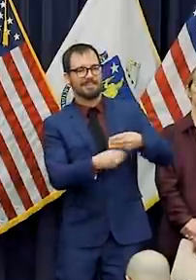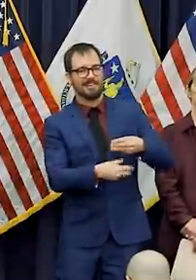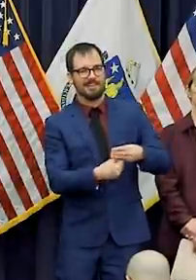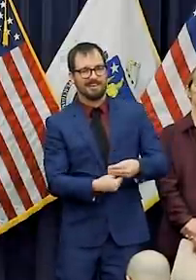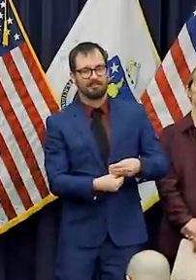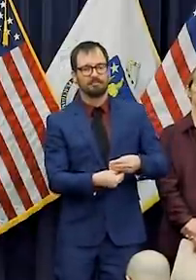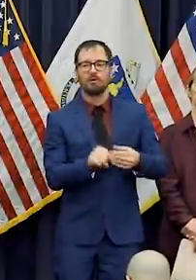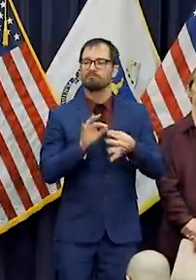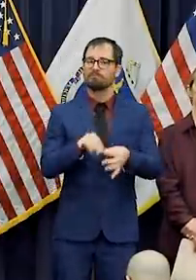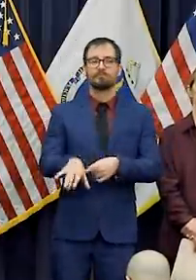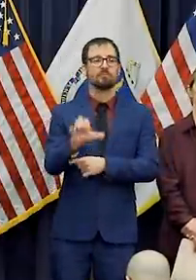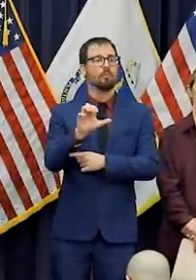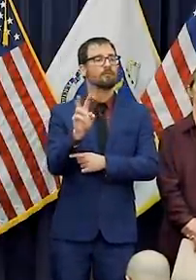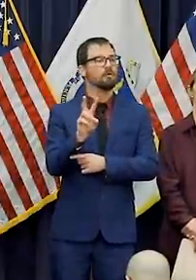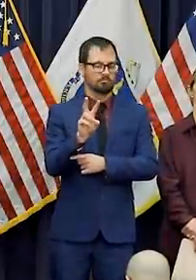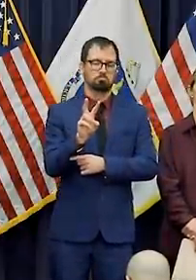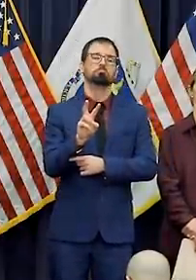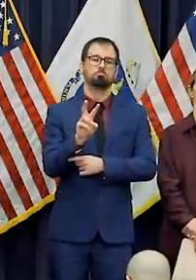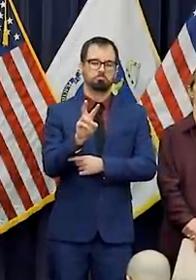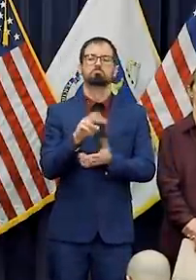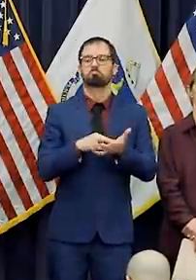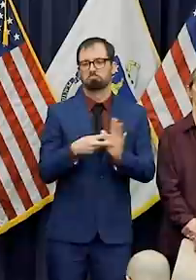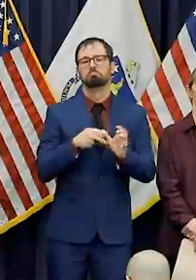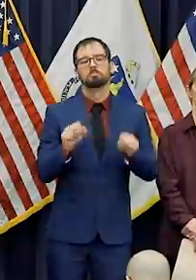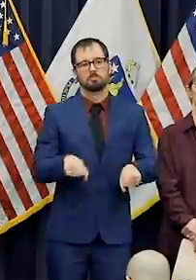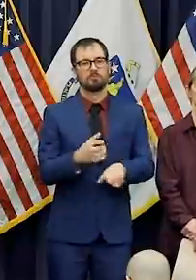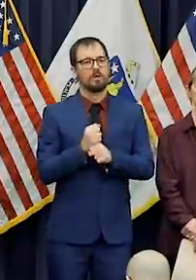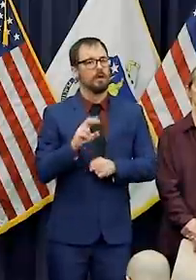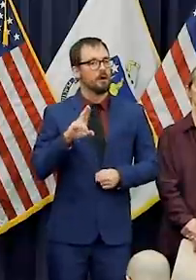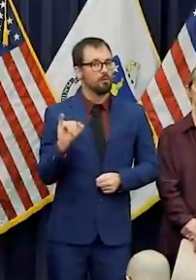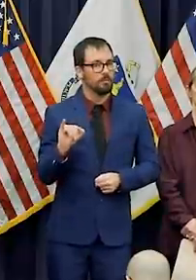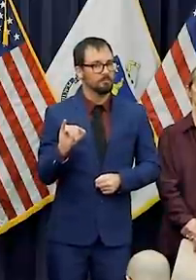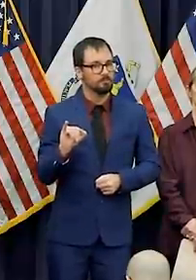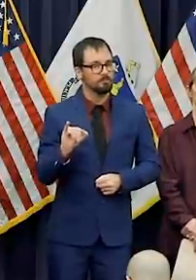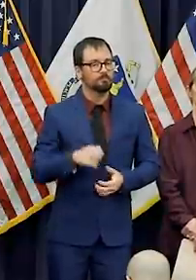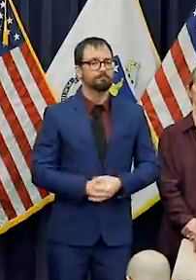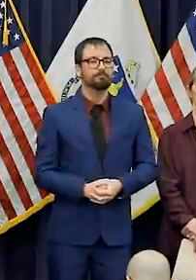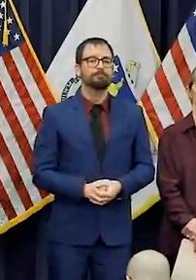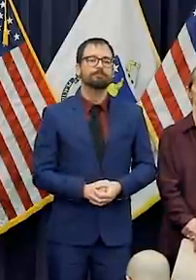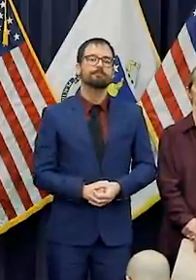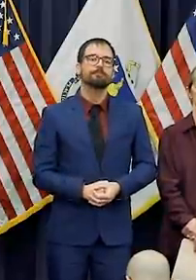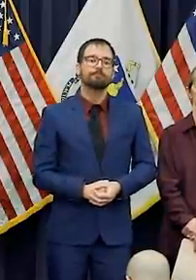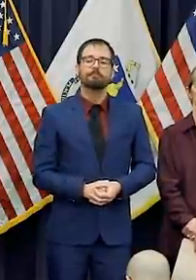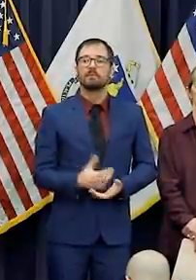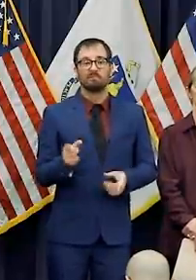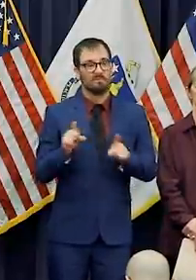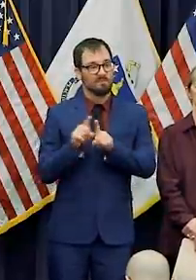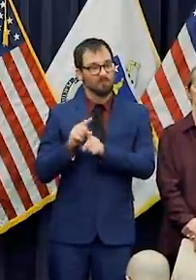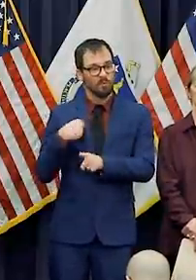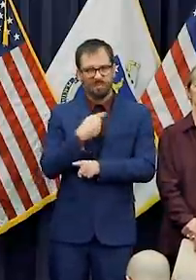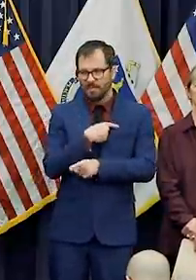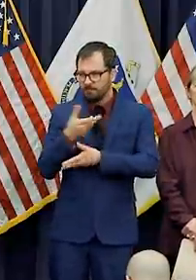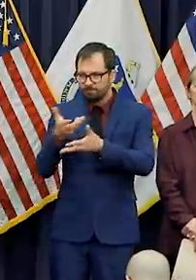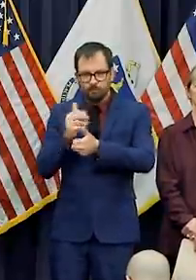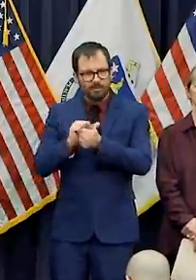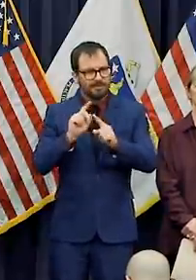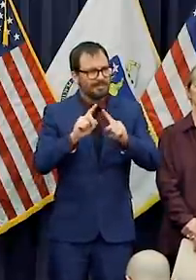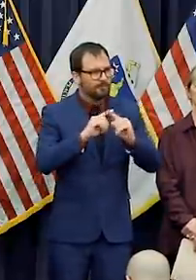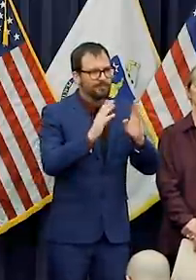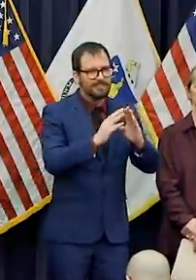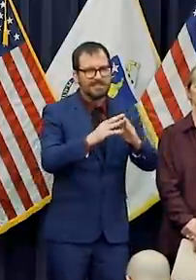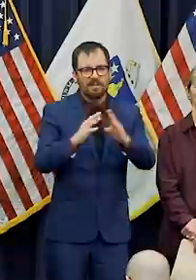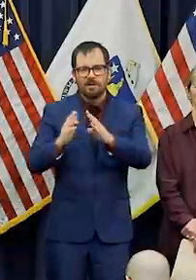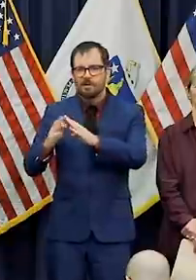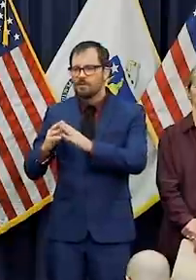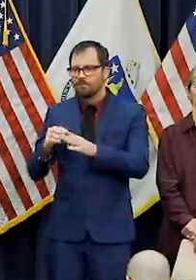challenges surrounding the municipal governance issues that have been raised by many cities and towns, including potential delays in